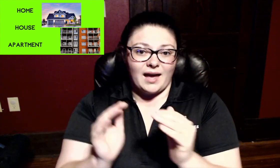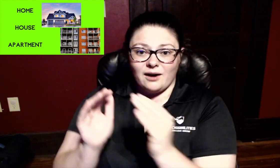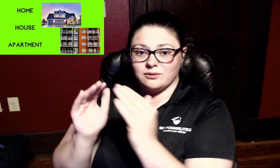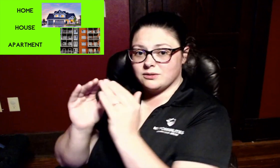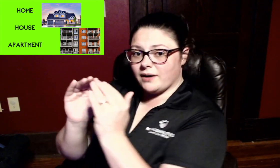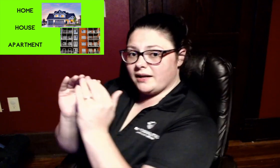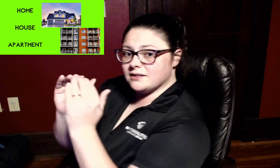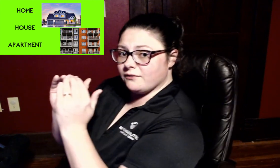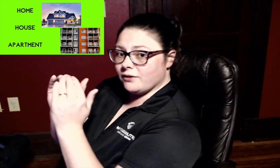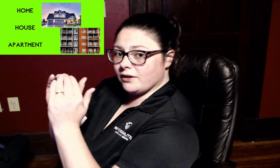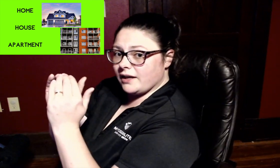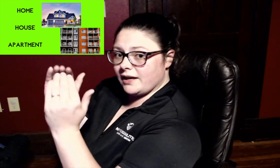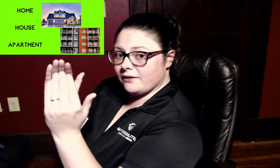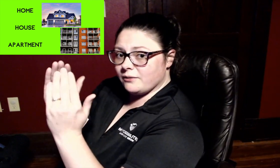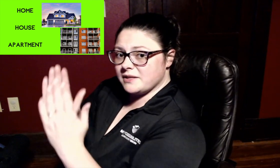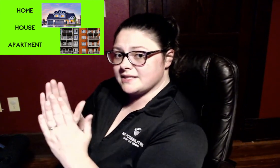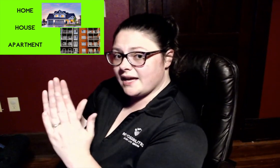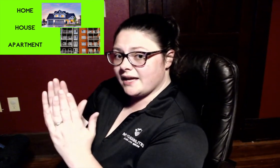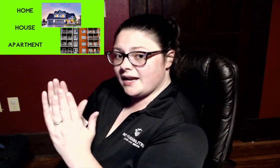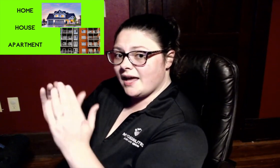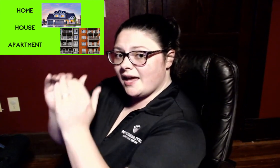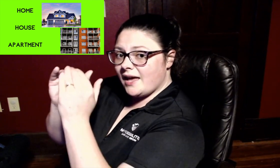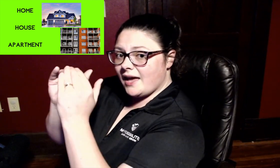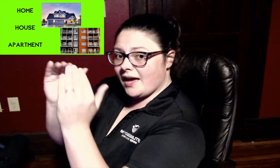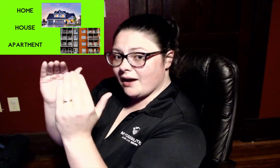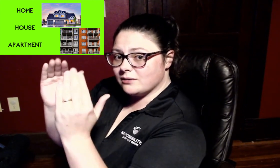house, right? So if you're looking at it from the side, house.